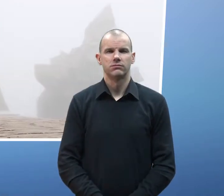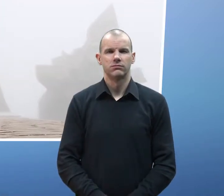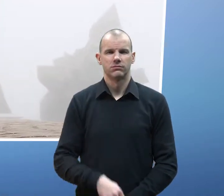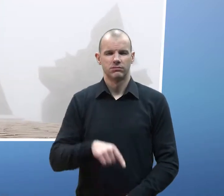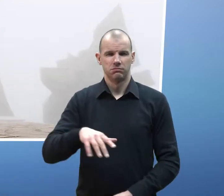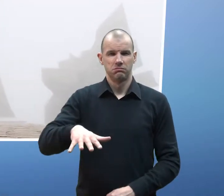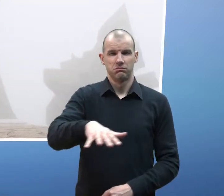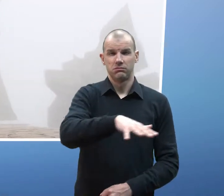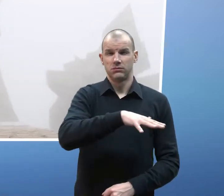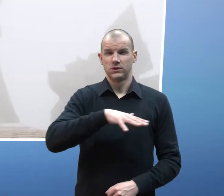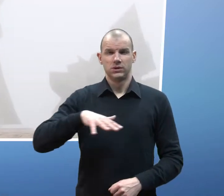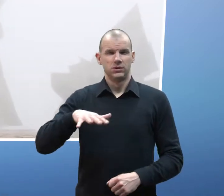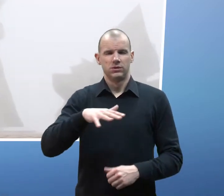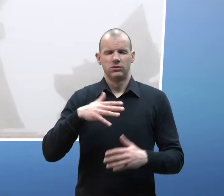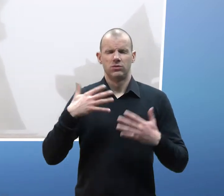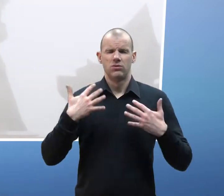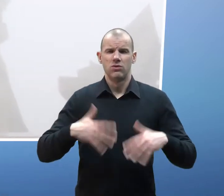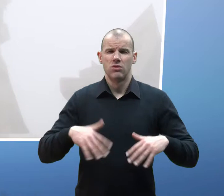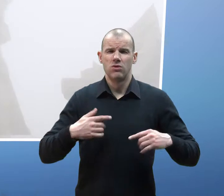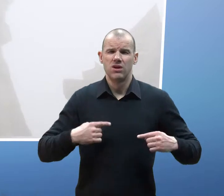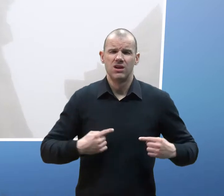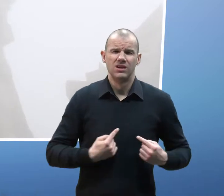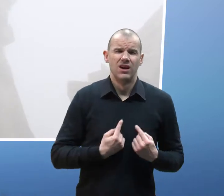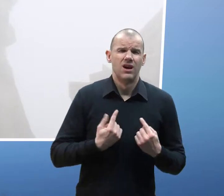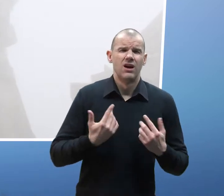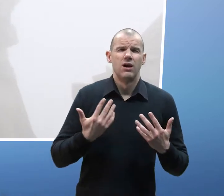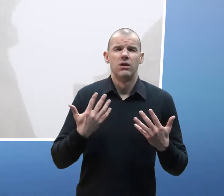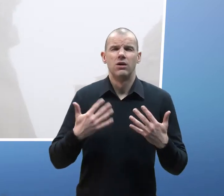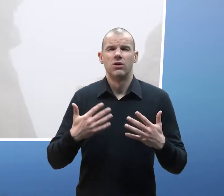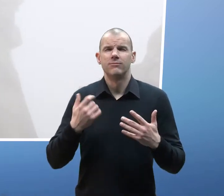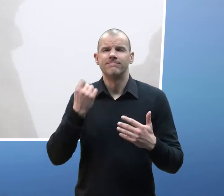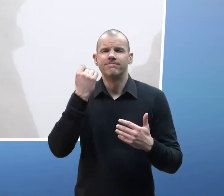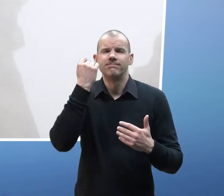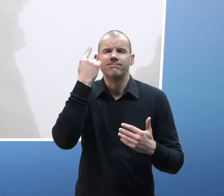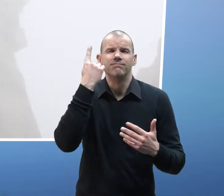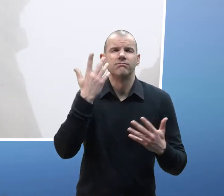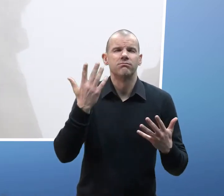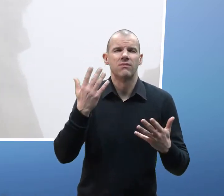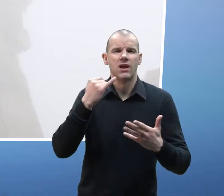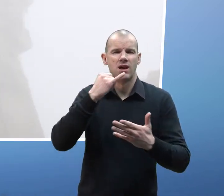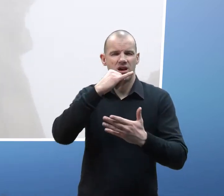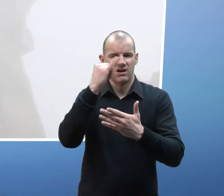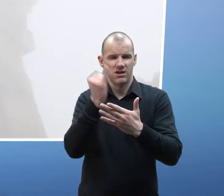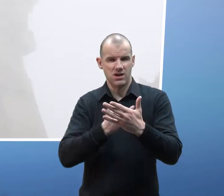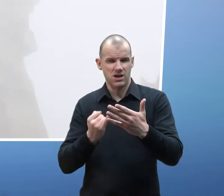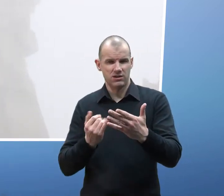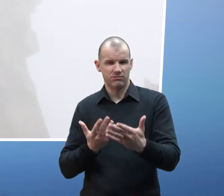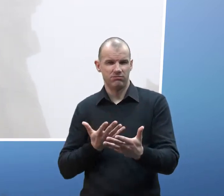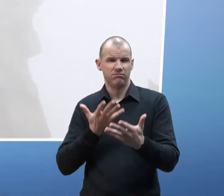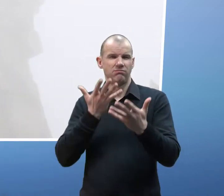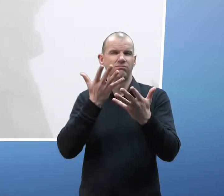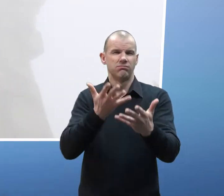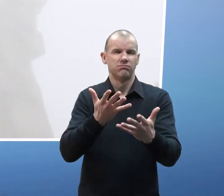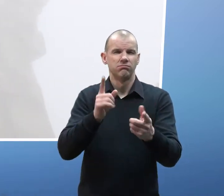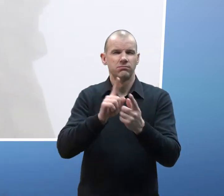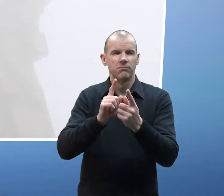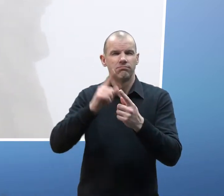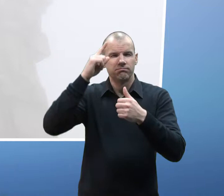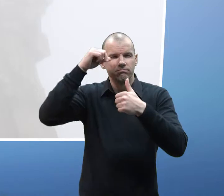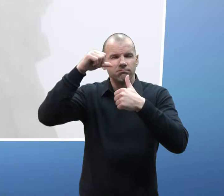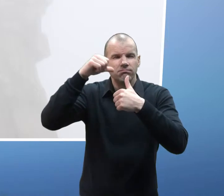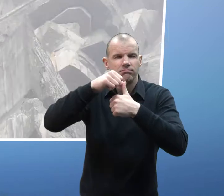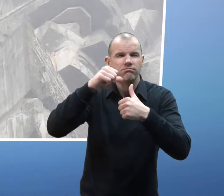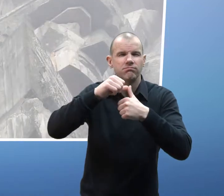this place and to express it using artistic means of expression. He created the monument to commemorate the Nazi